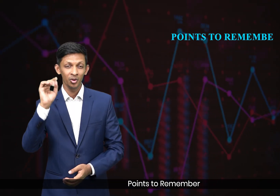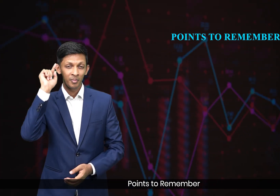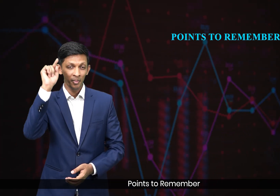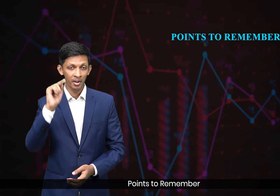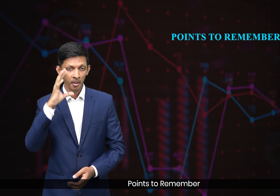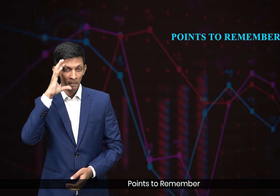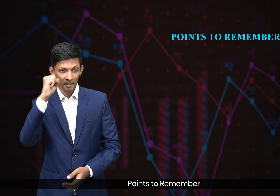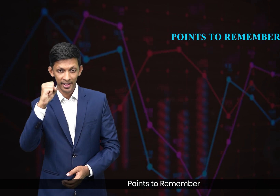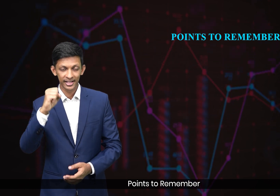to remember.